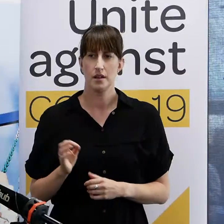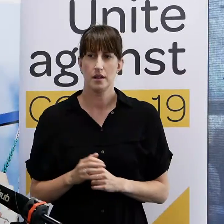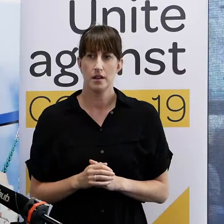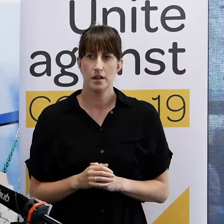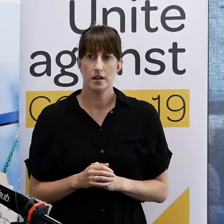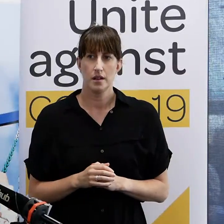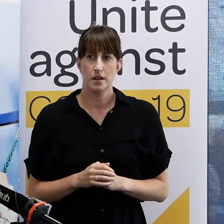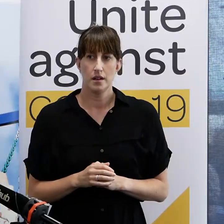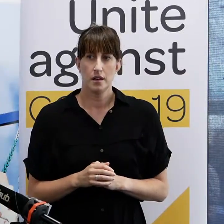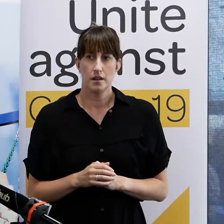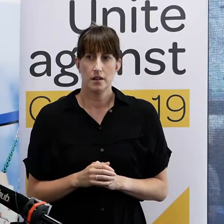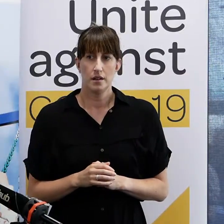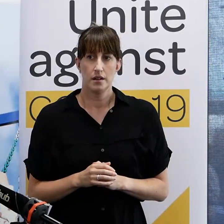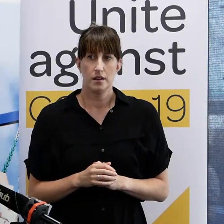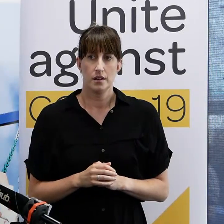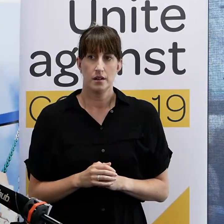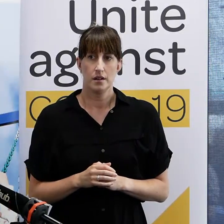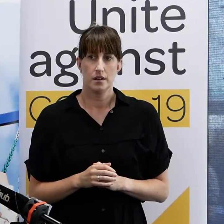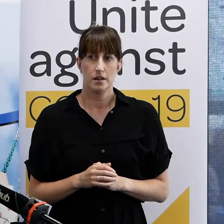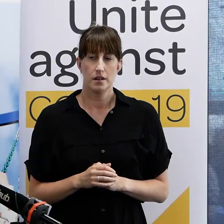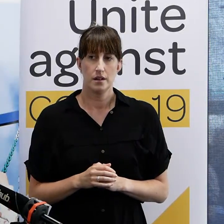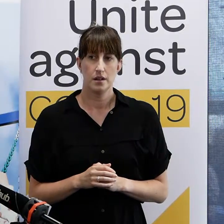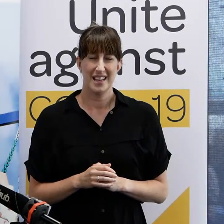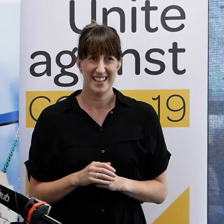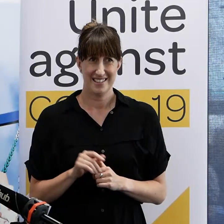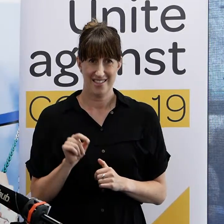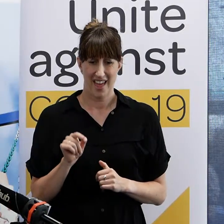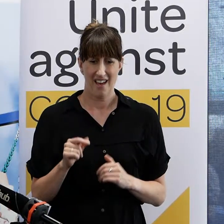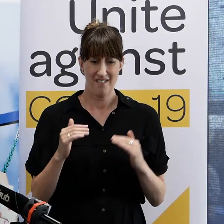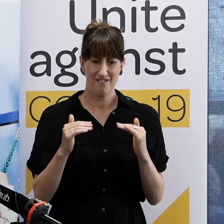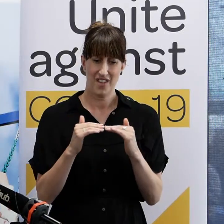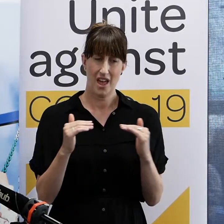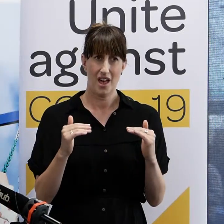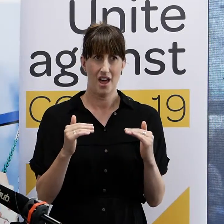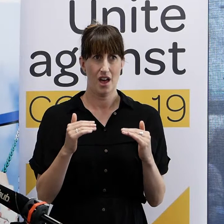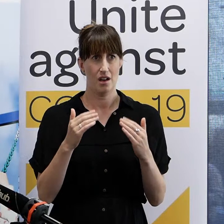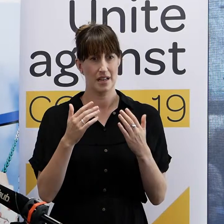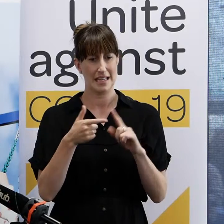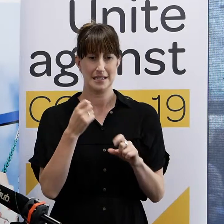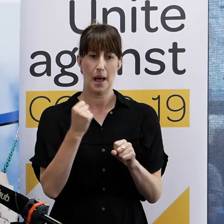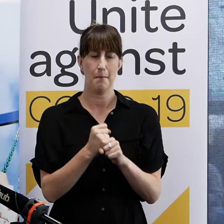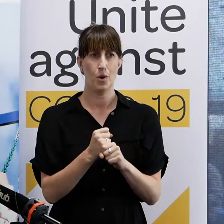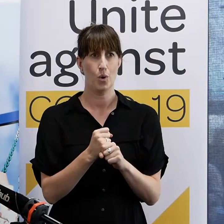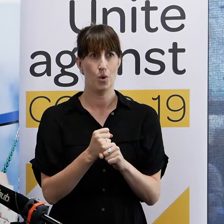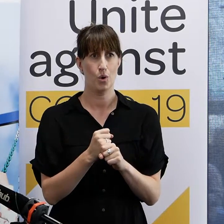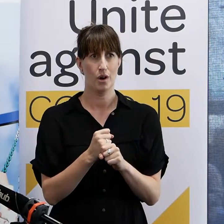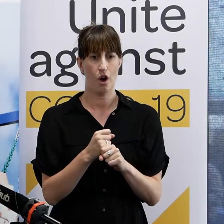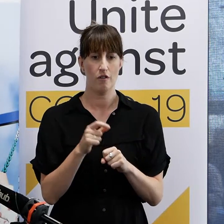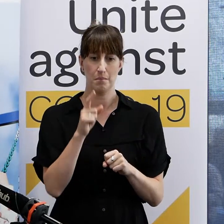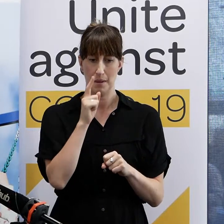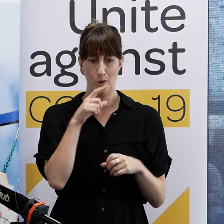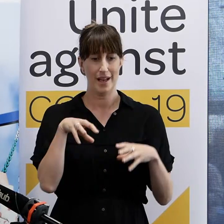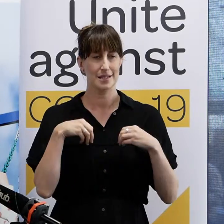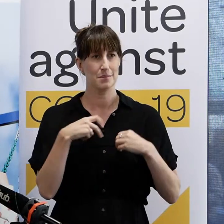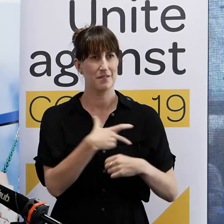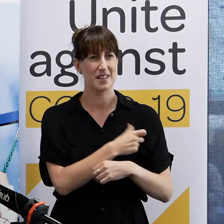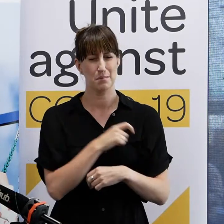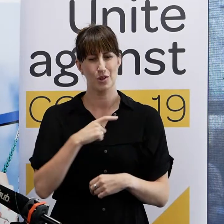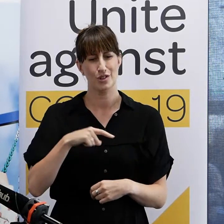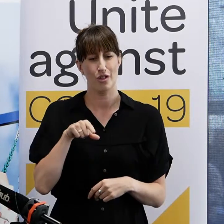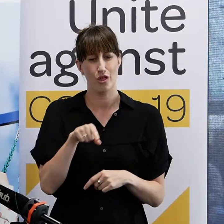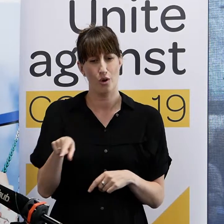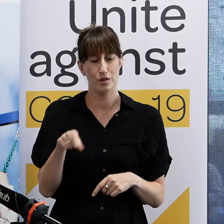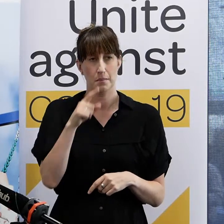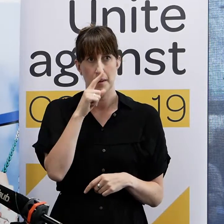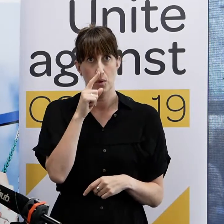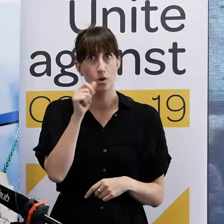provide them as a possible example of acceptance and uptake? I mean, there are people who work in an environment that they could likely be exposed to